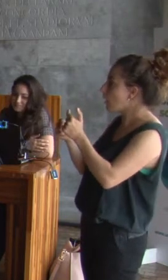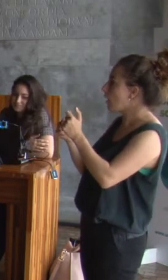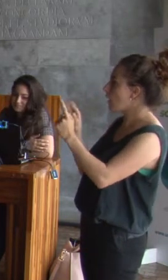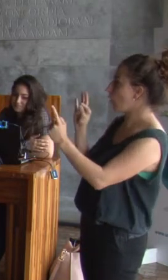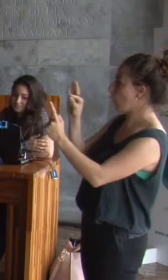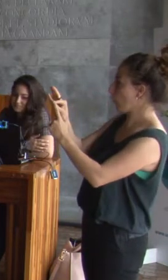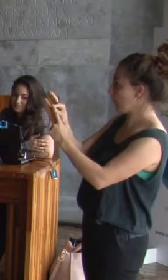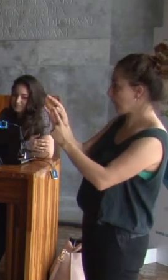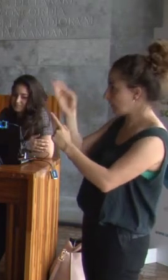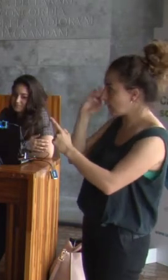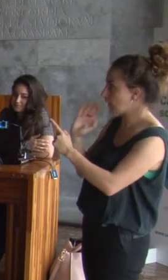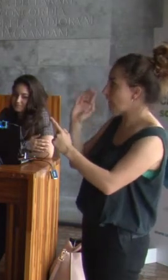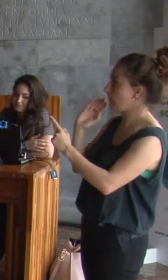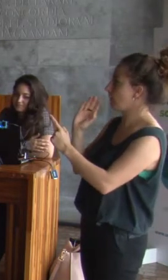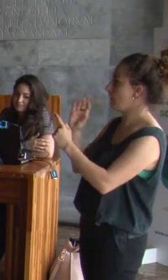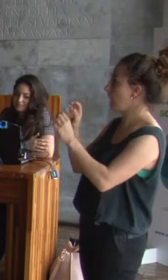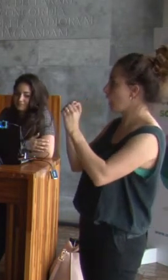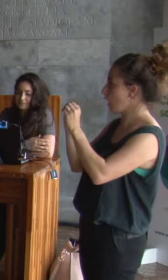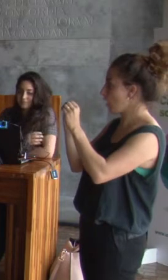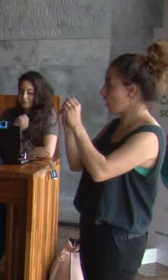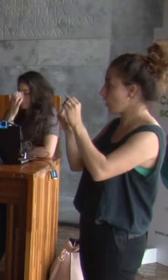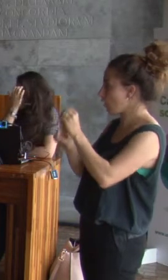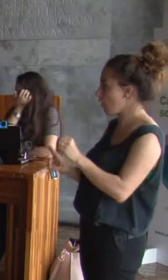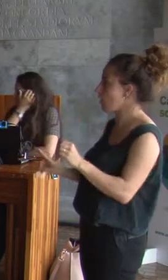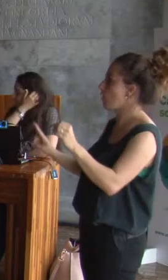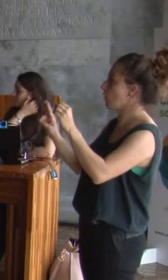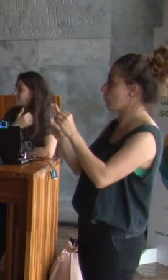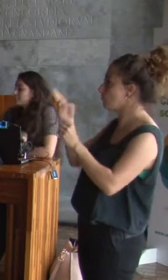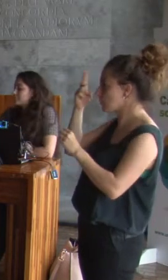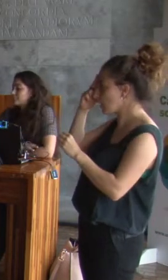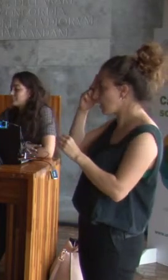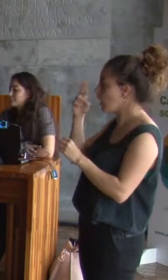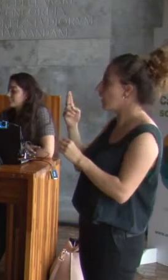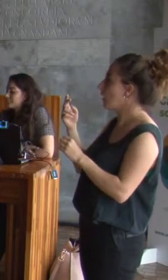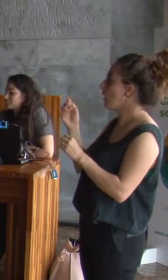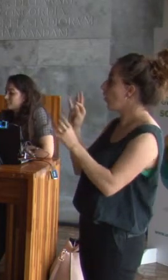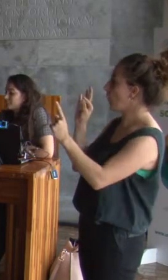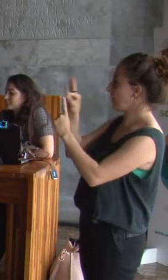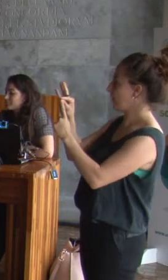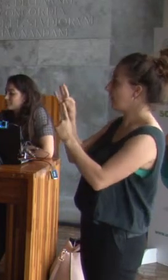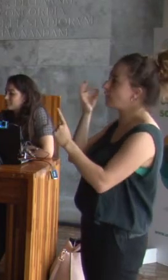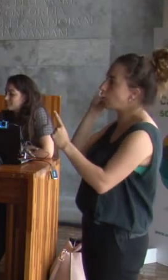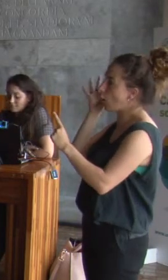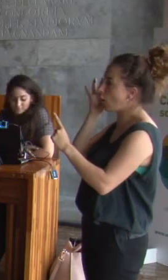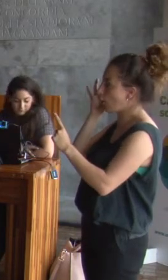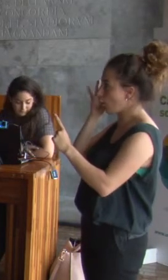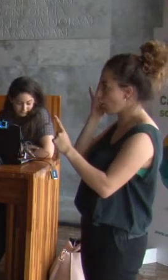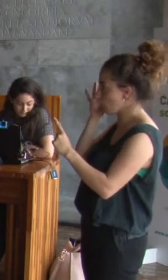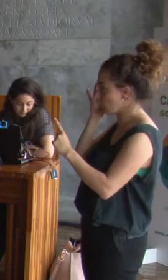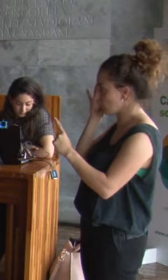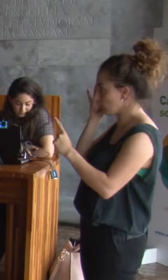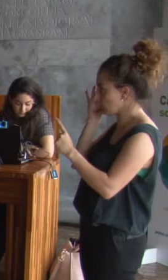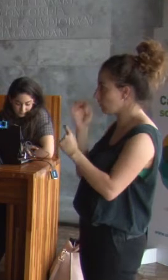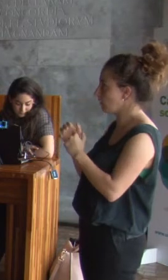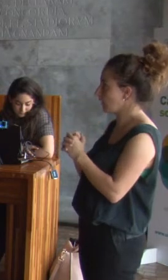might remember the Millennium Goals. These are lofty goals that nations agree upon. They will achieve these